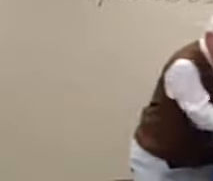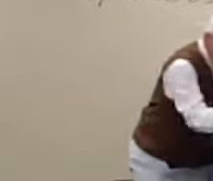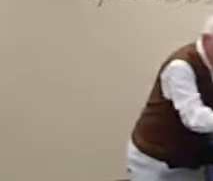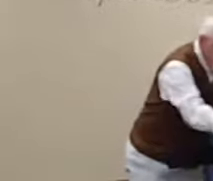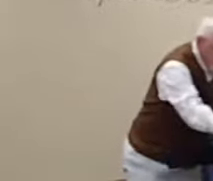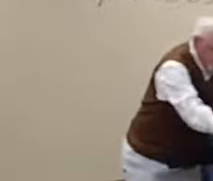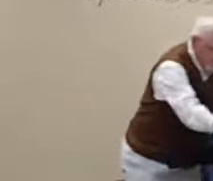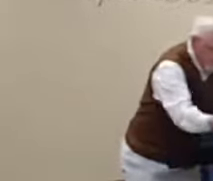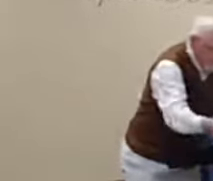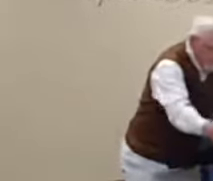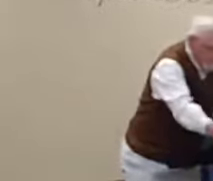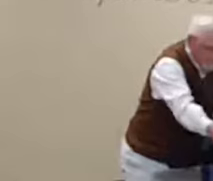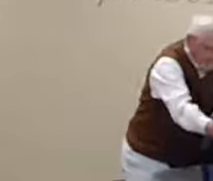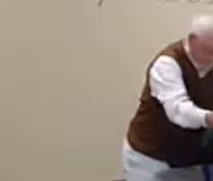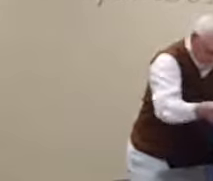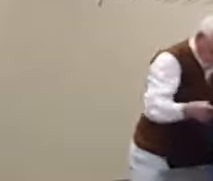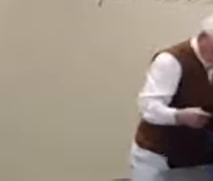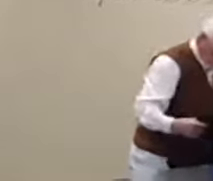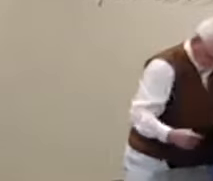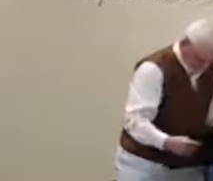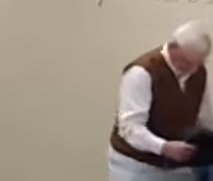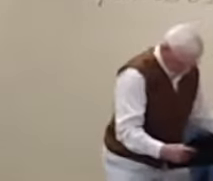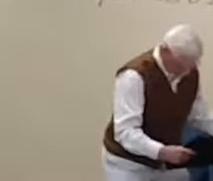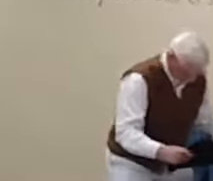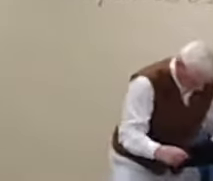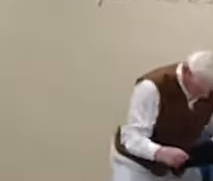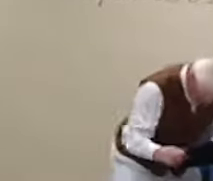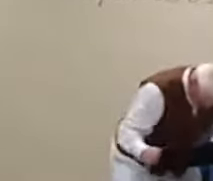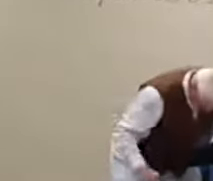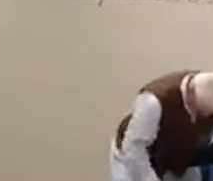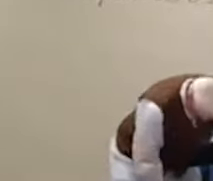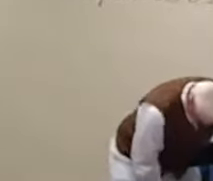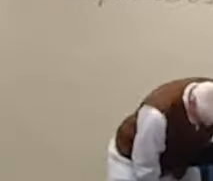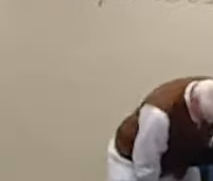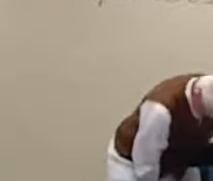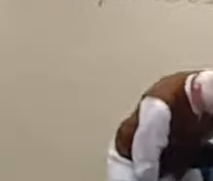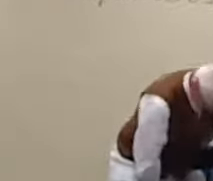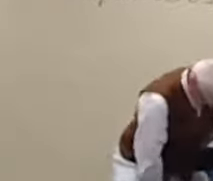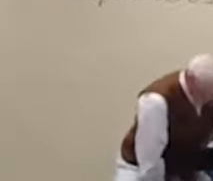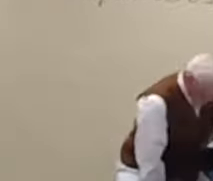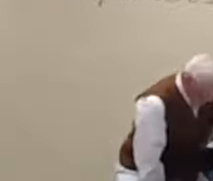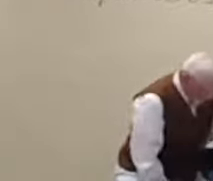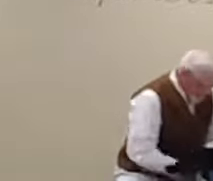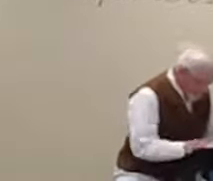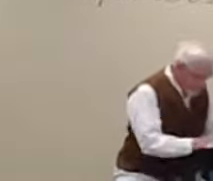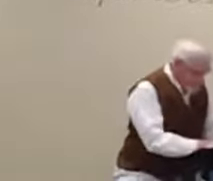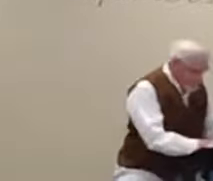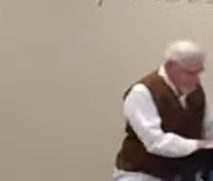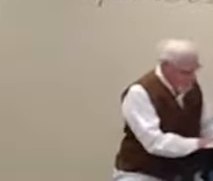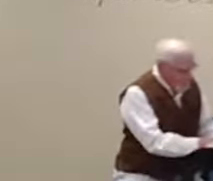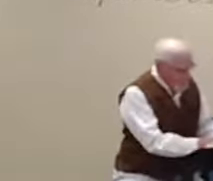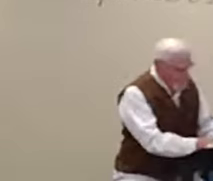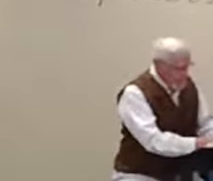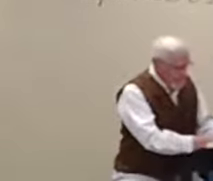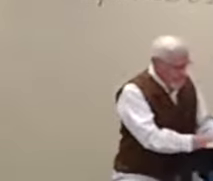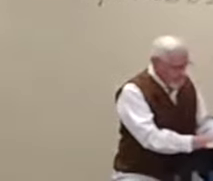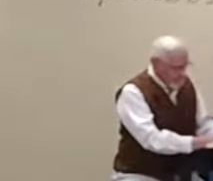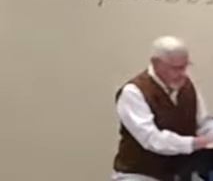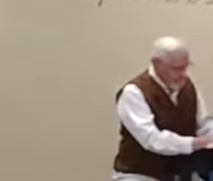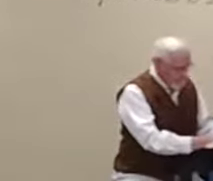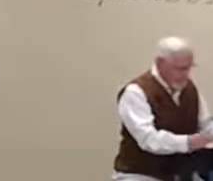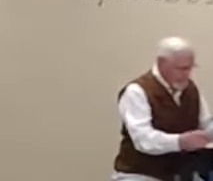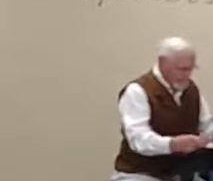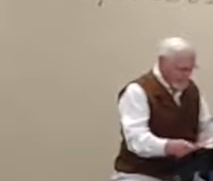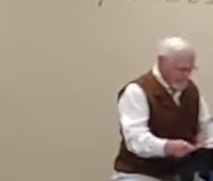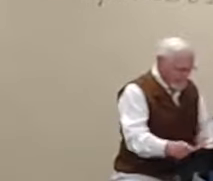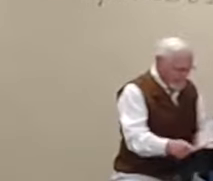it's amazing when you step back and you look at the big picture of things, what the Lord's done in history. I heard Bill Grady preach a